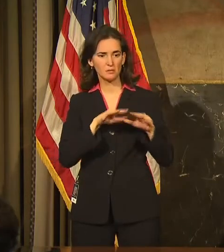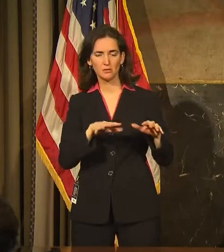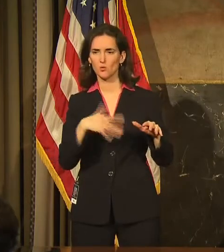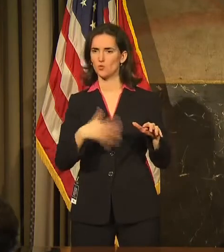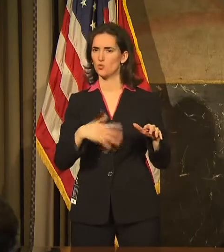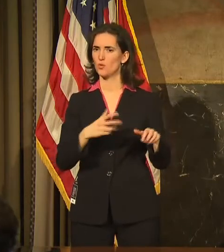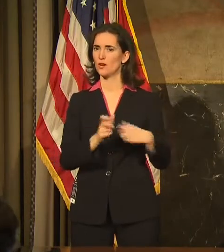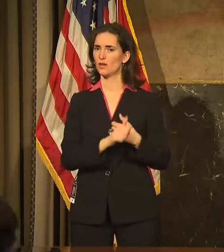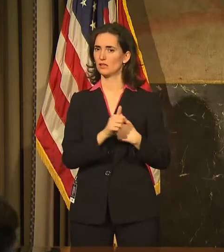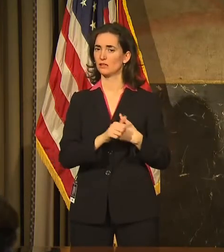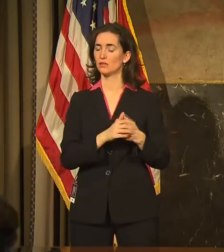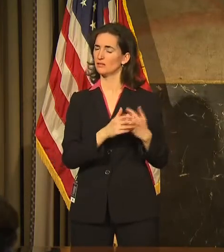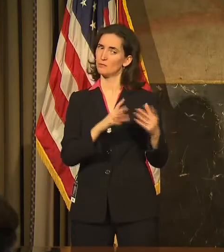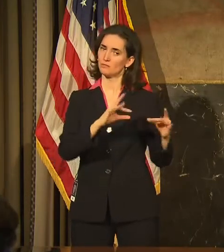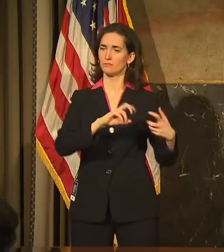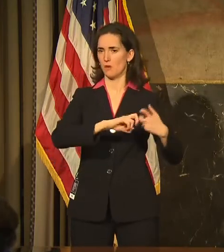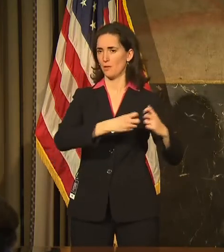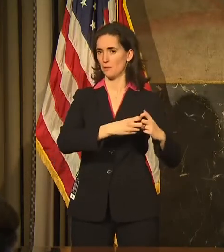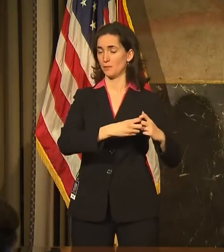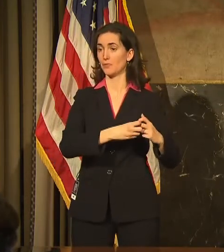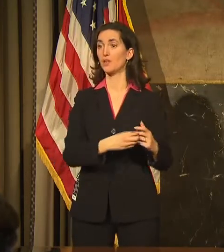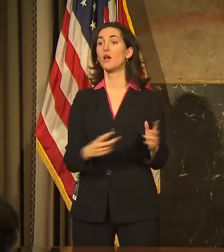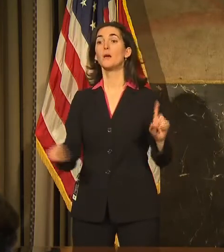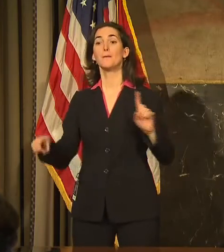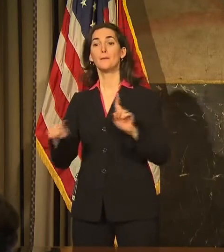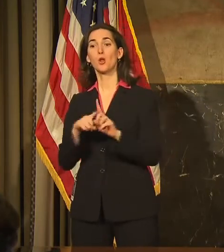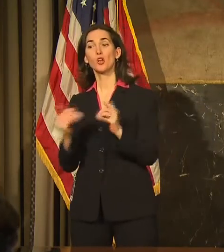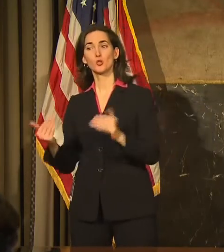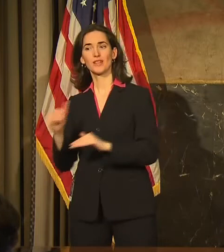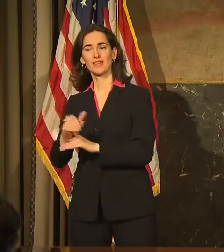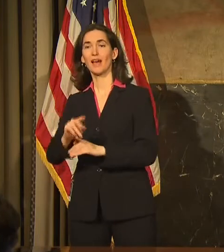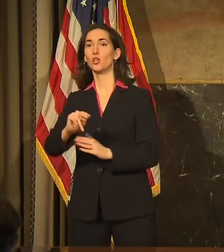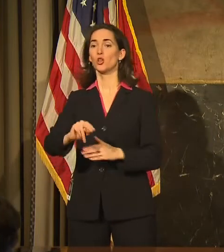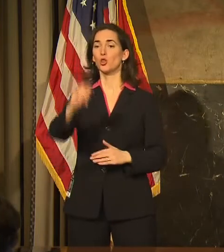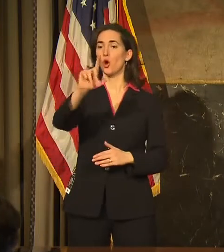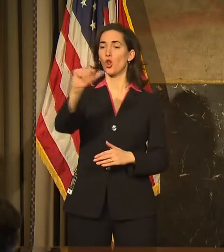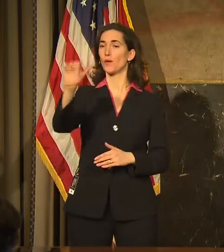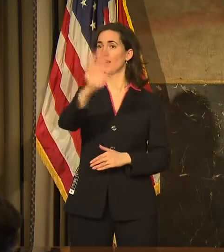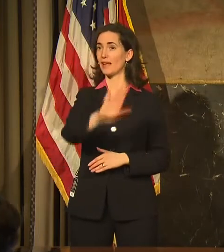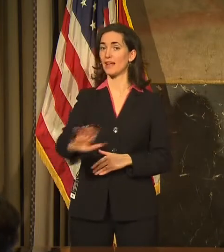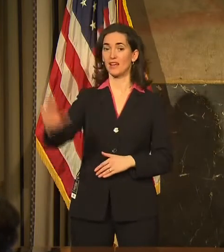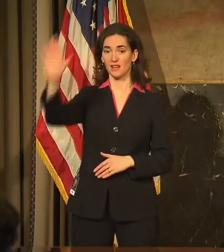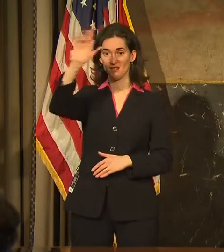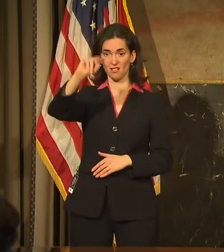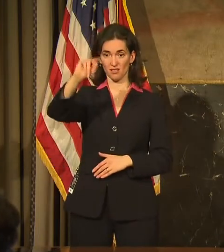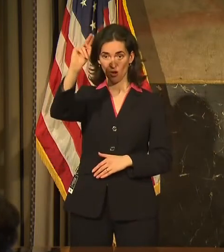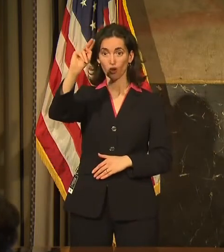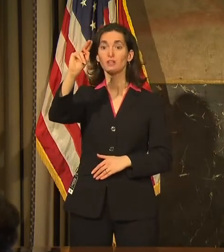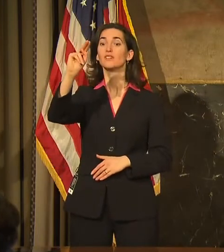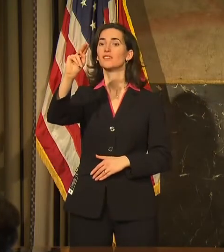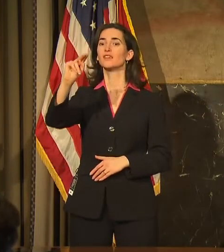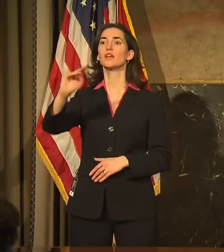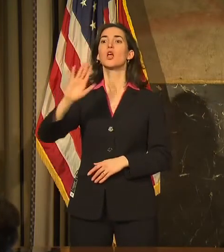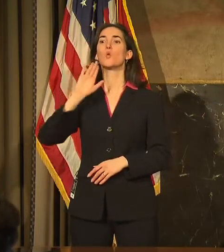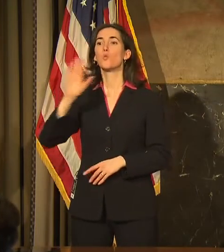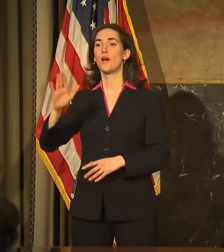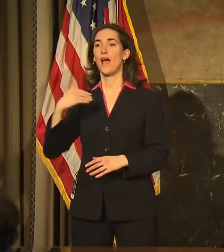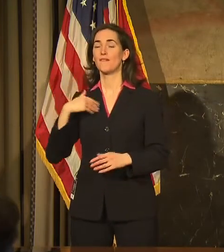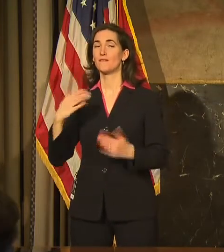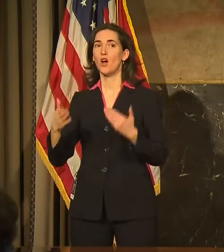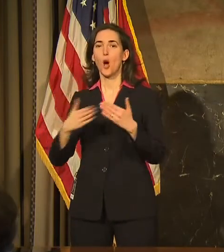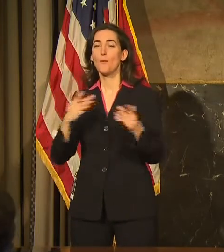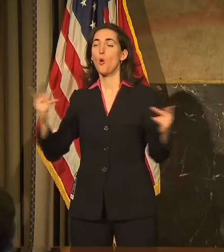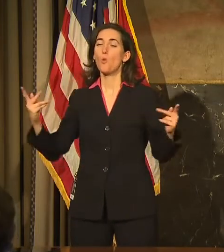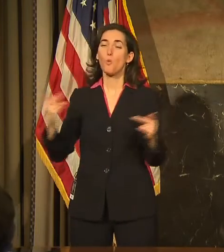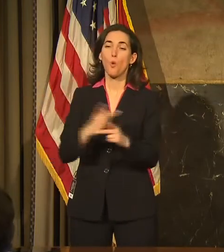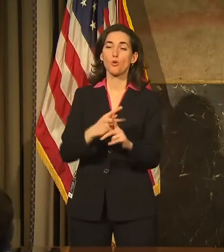than that, tonight for North Louisiana, they will achieve record lows or near record